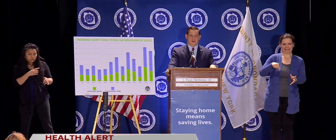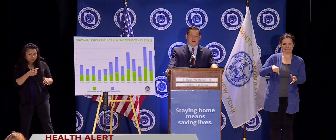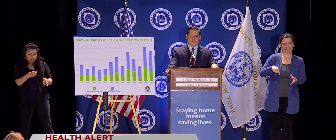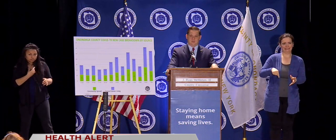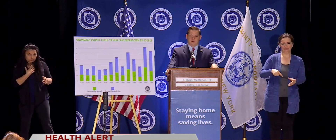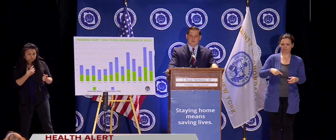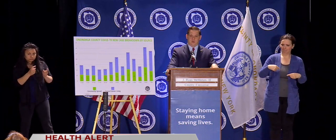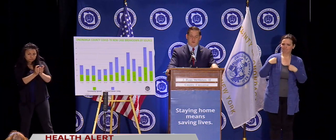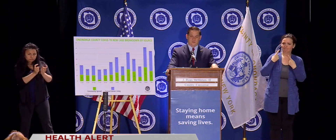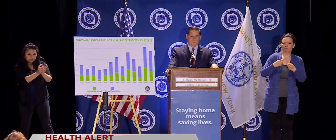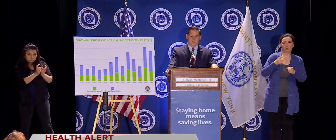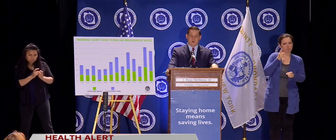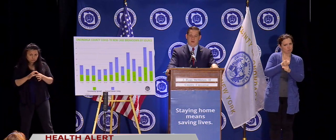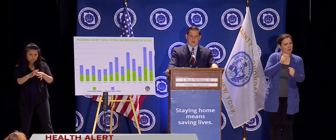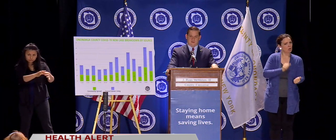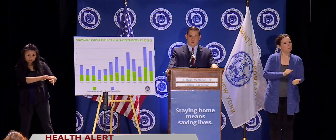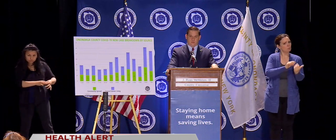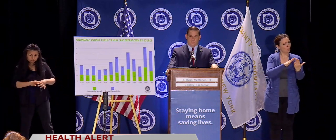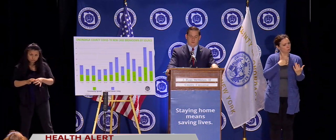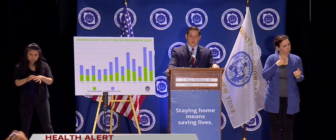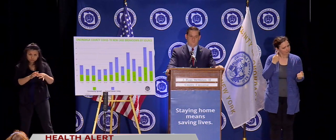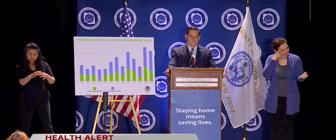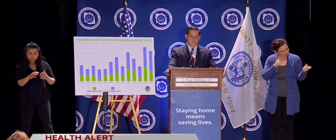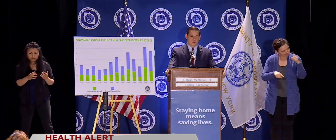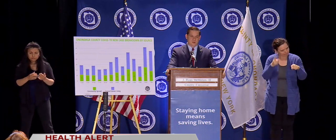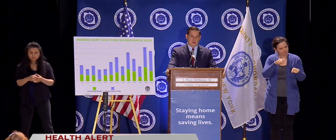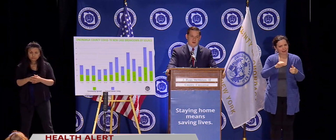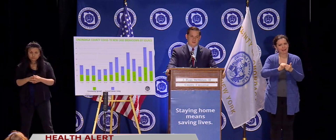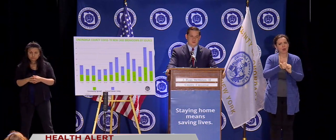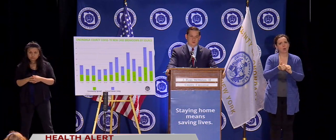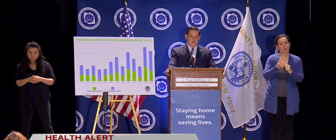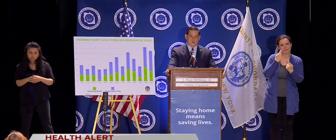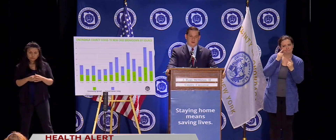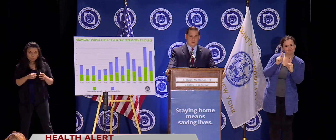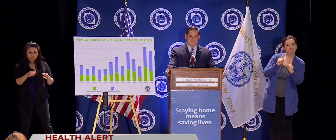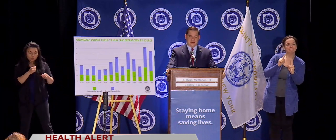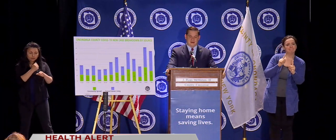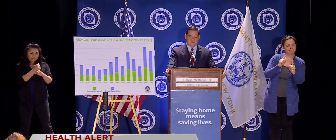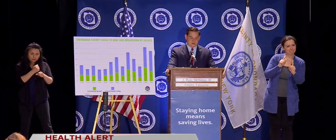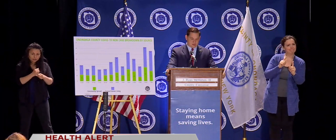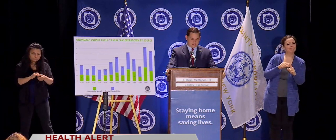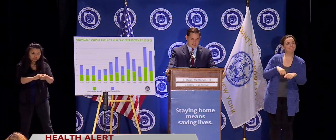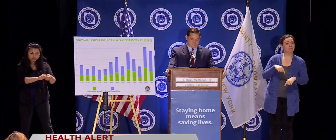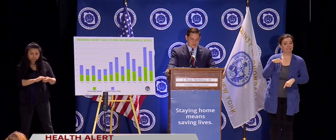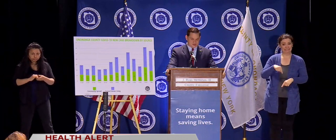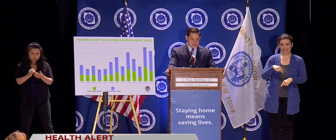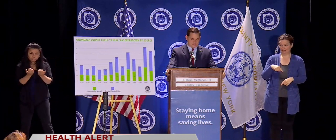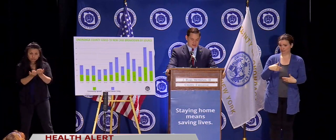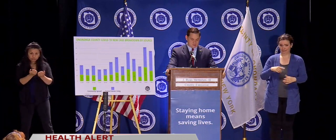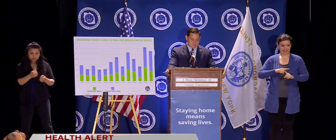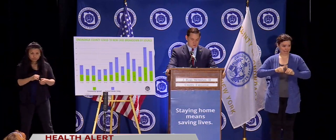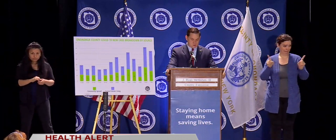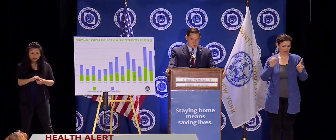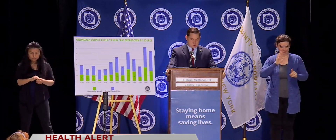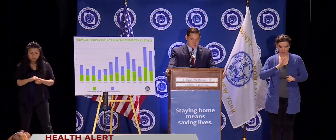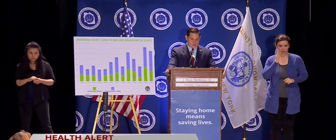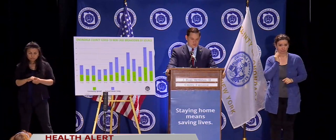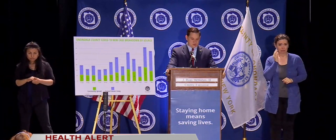everybody's working on a team moving forward in a way they never were before. So I'm confident about that, but at the same